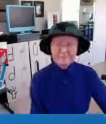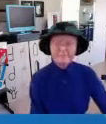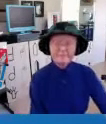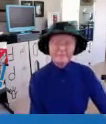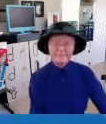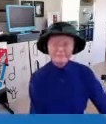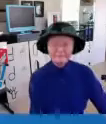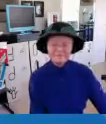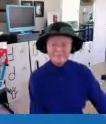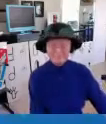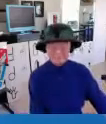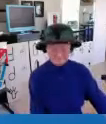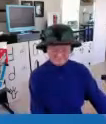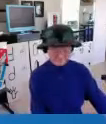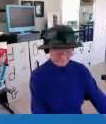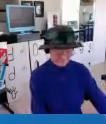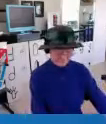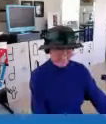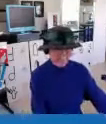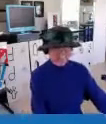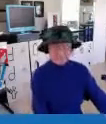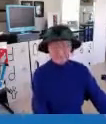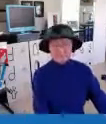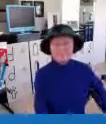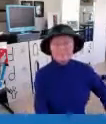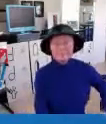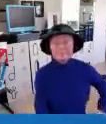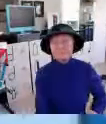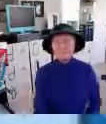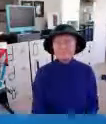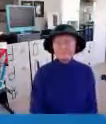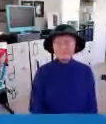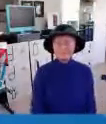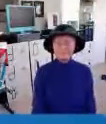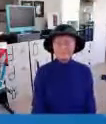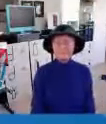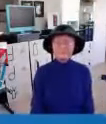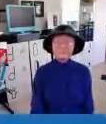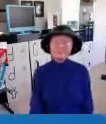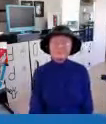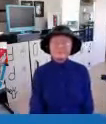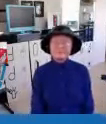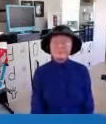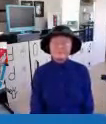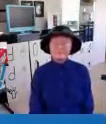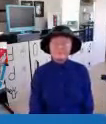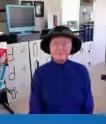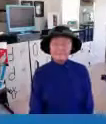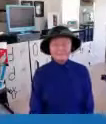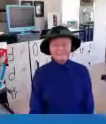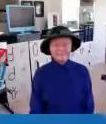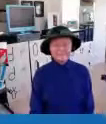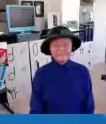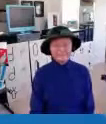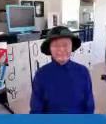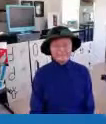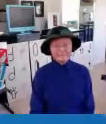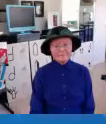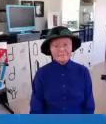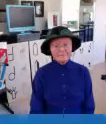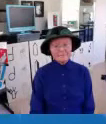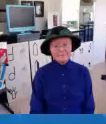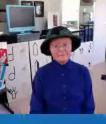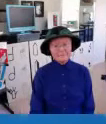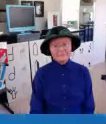that because it's a research database, or it's intended to have a research database, we've added